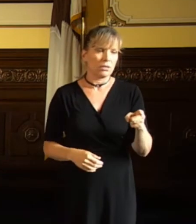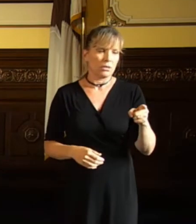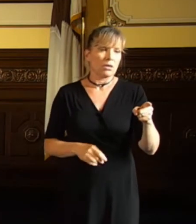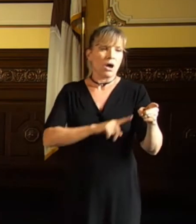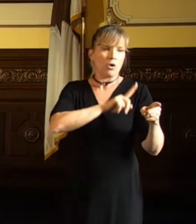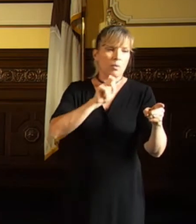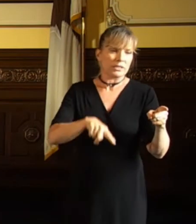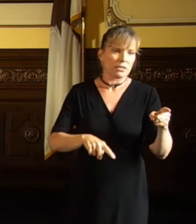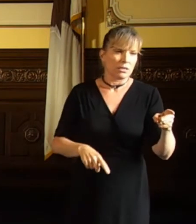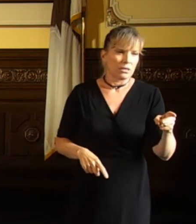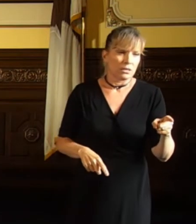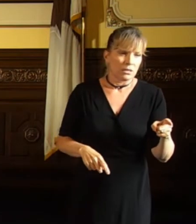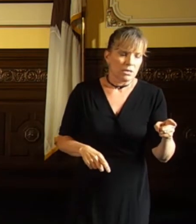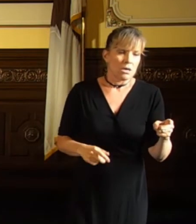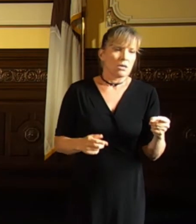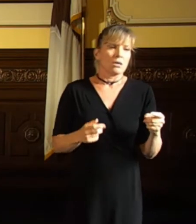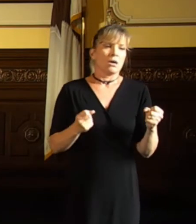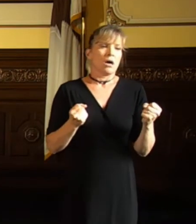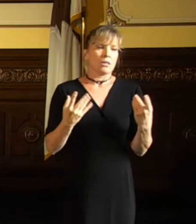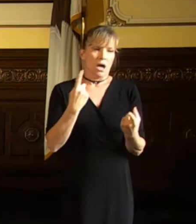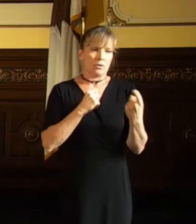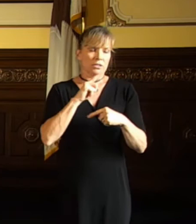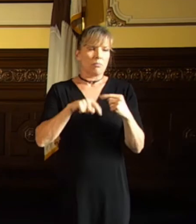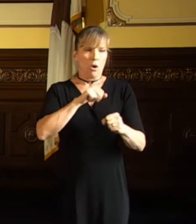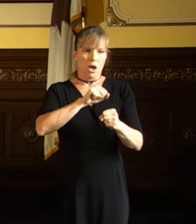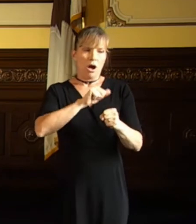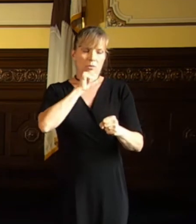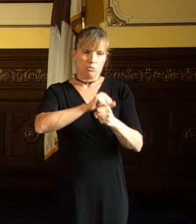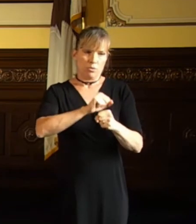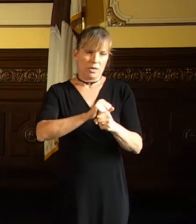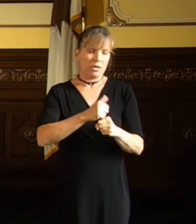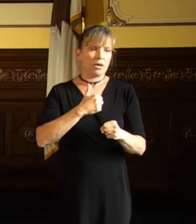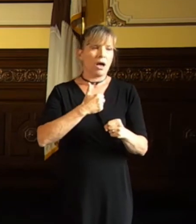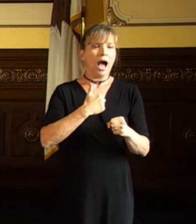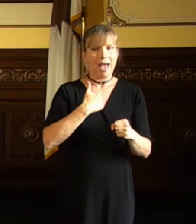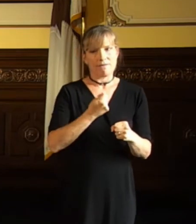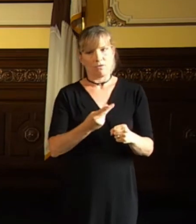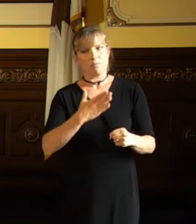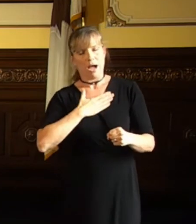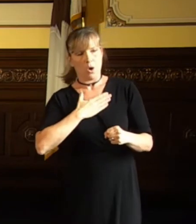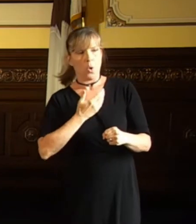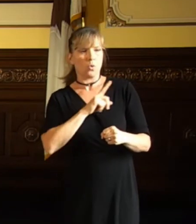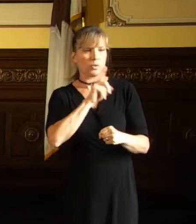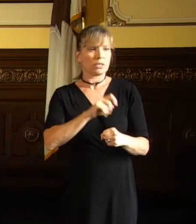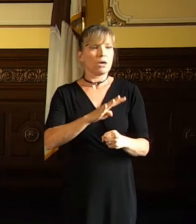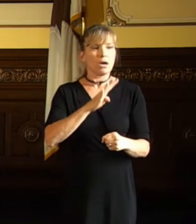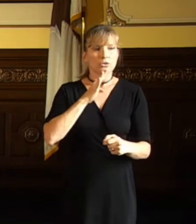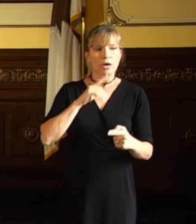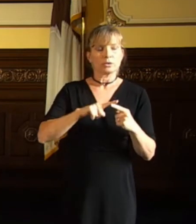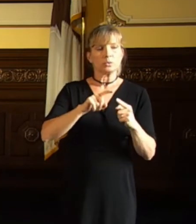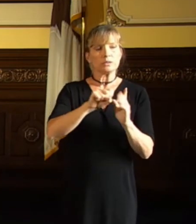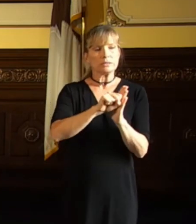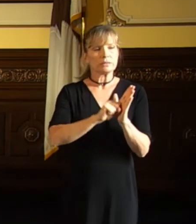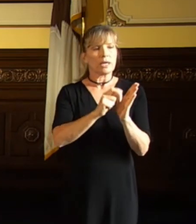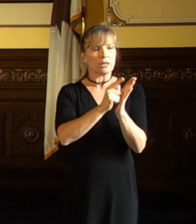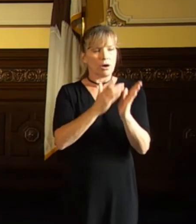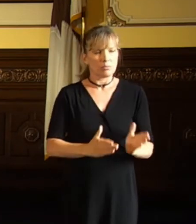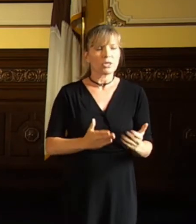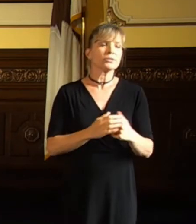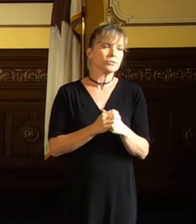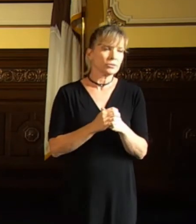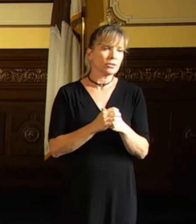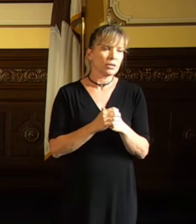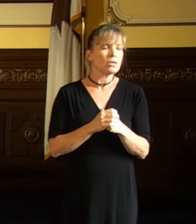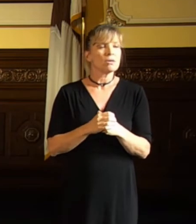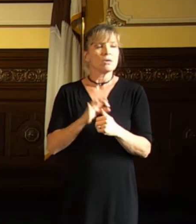Hi, Greg. A lot of questions coming in, of course, about unemployment. I've got a few of my own. Talking with some state lawmakers, Fred Crespo being one